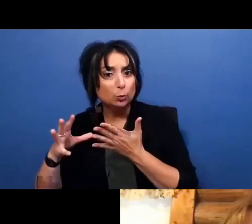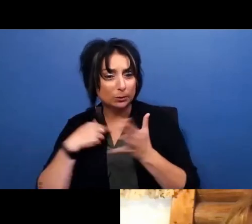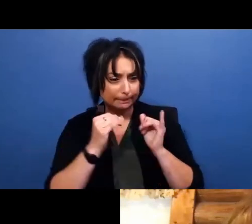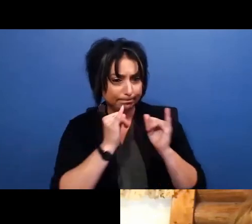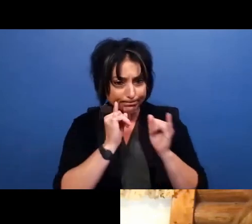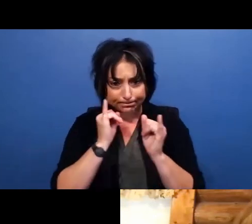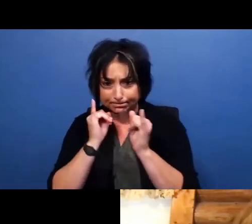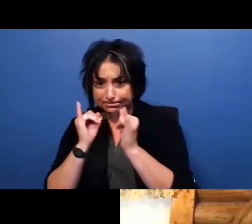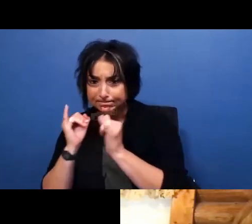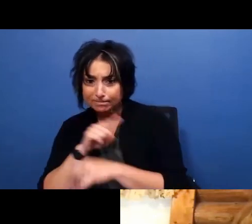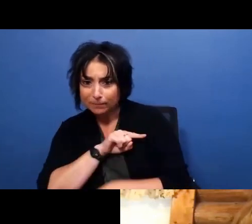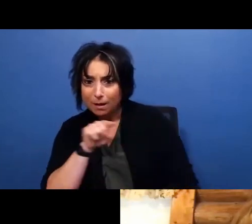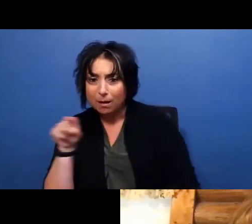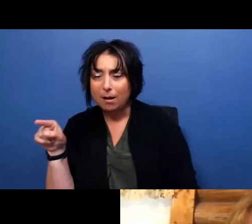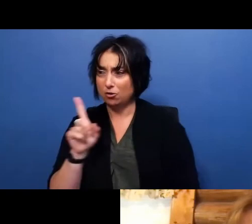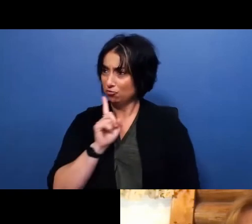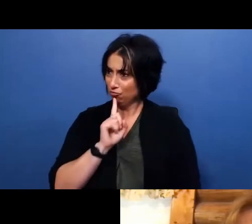thing that really struck me was